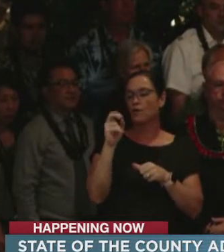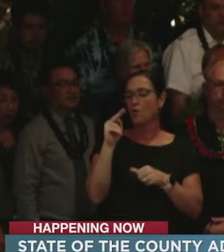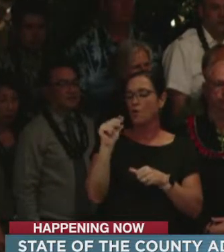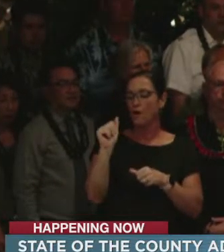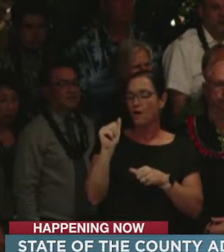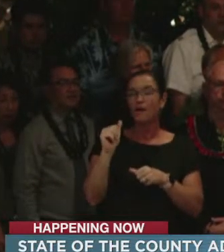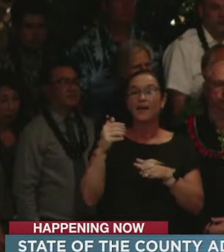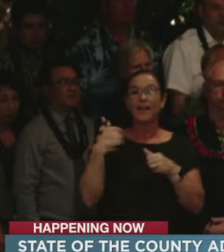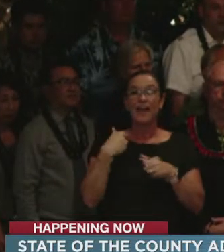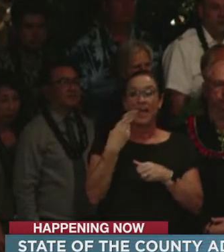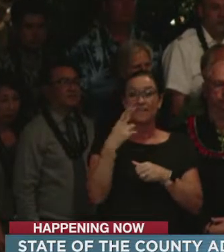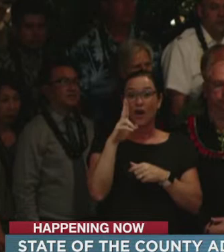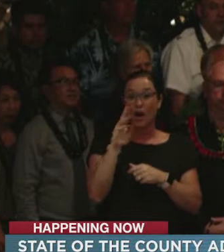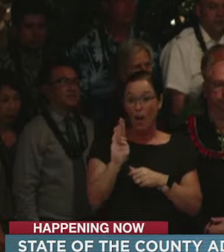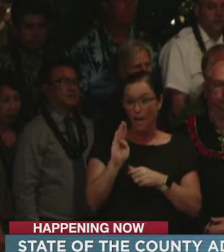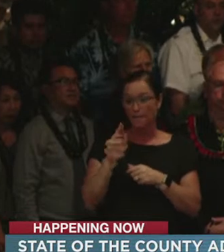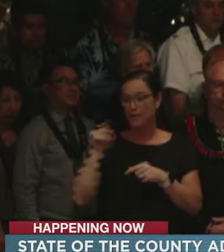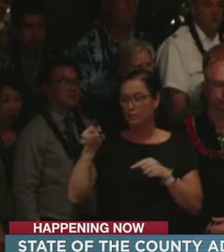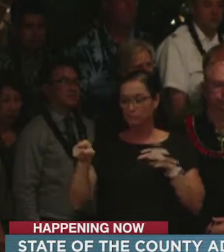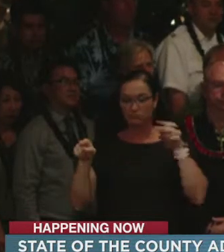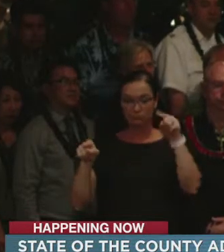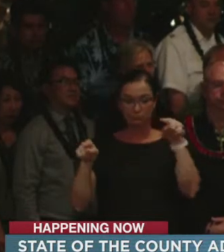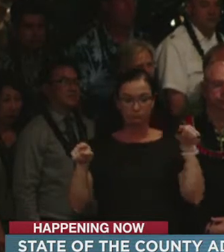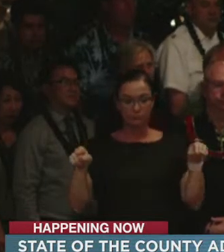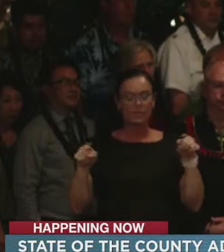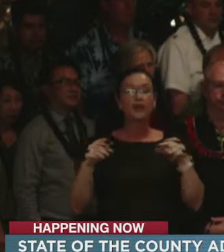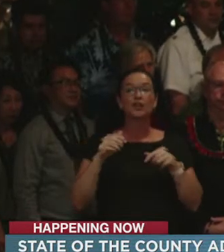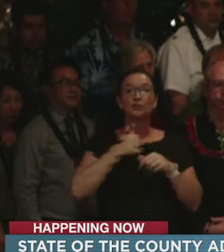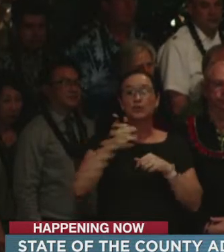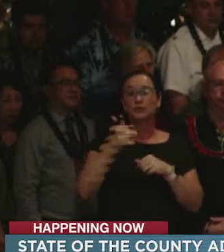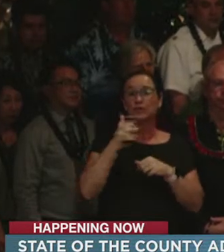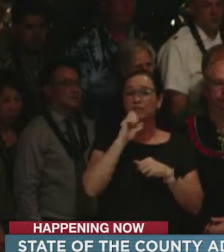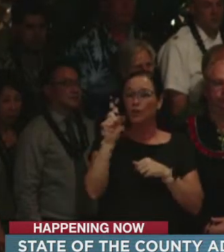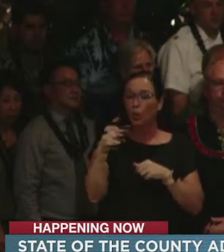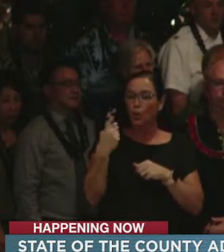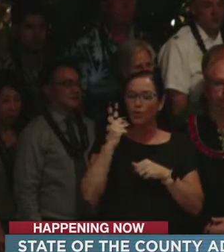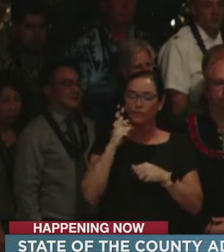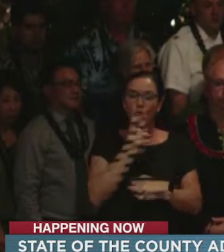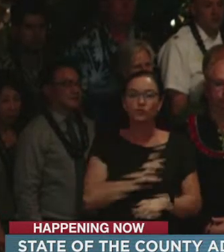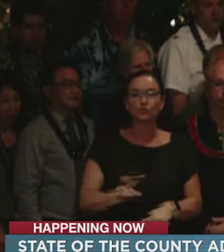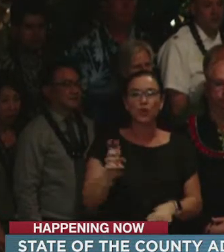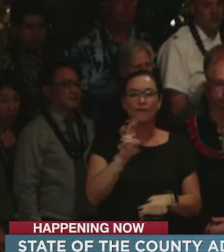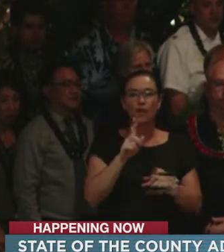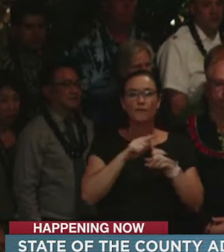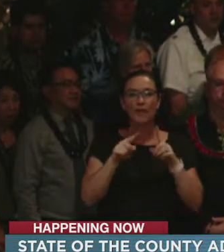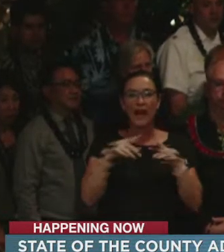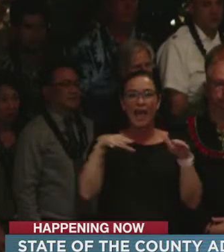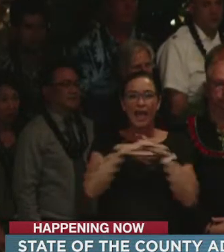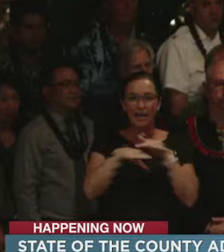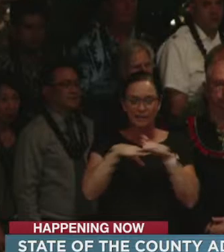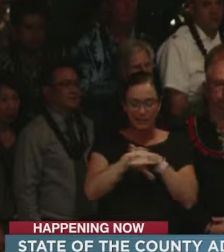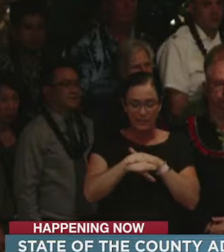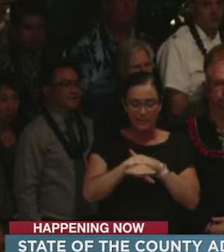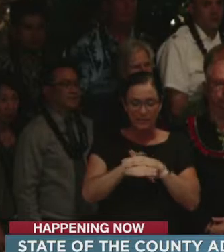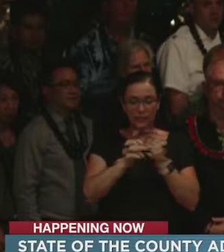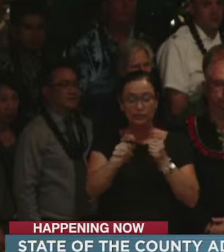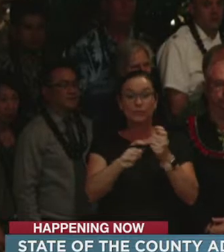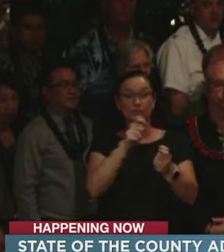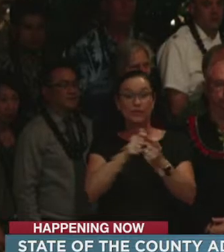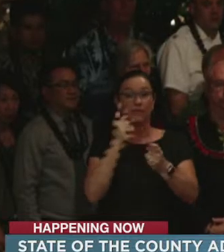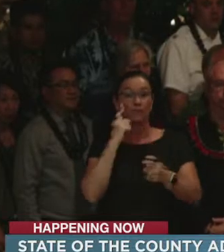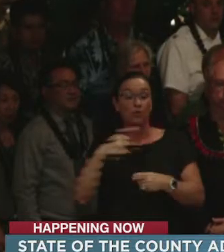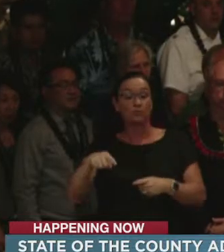Pahoa. For us, transportation isn't only about travel, but it's about access, particularly for those